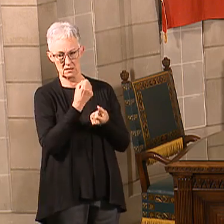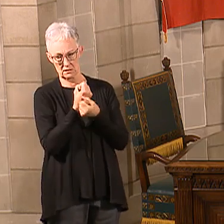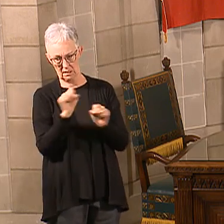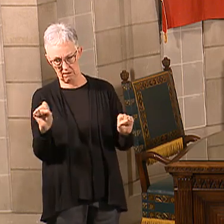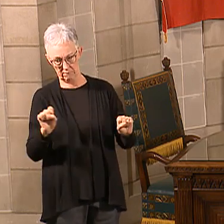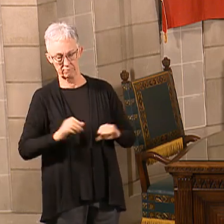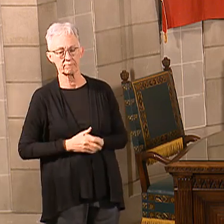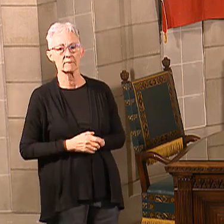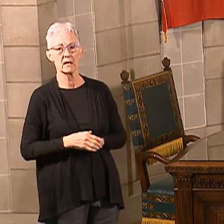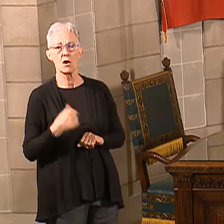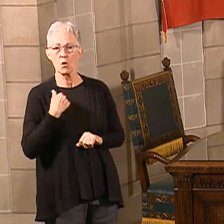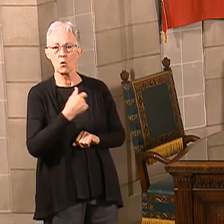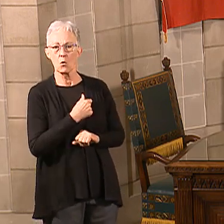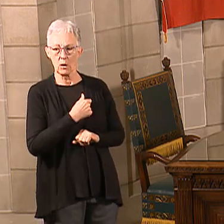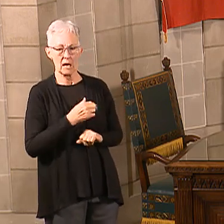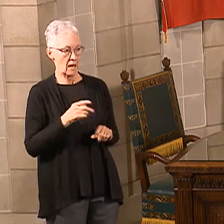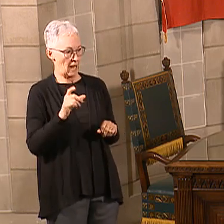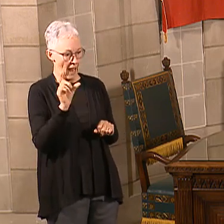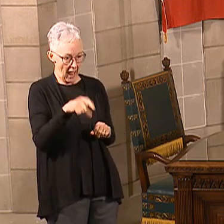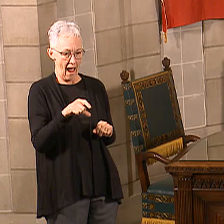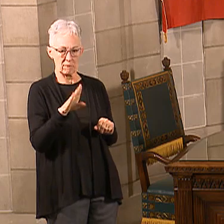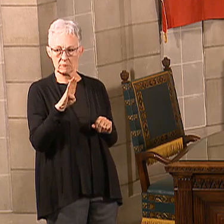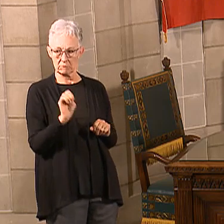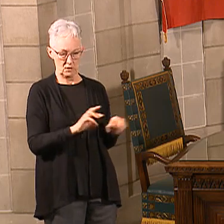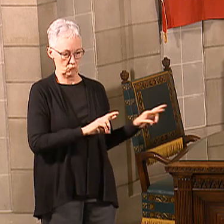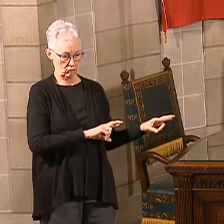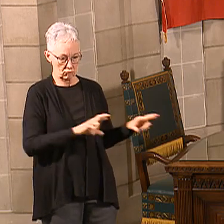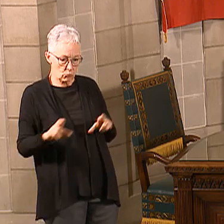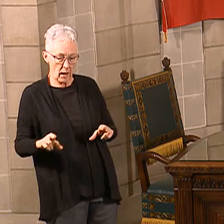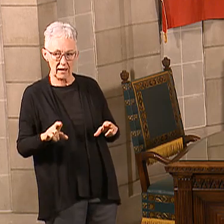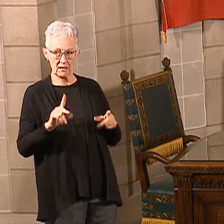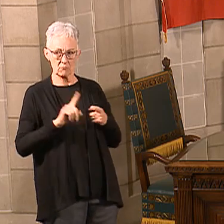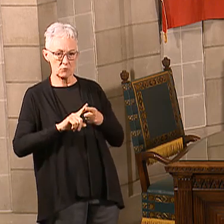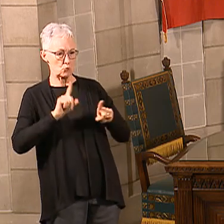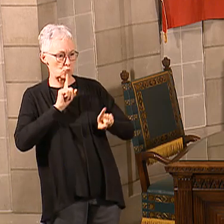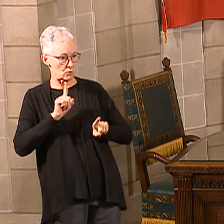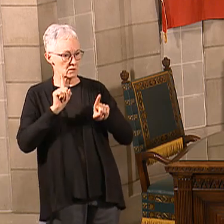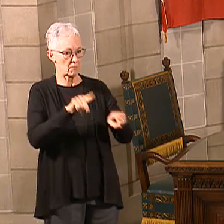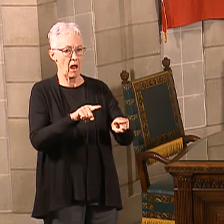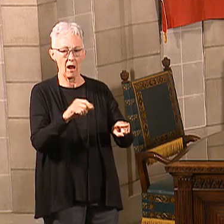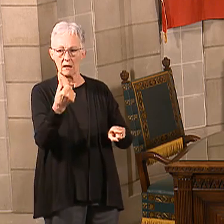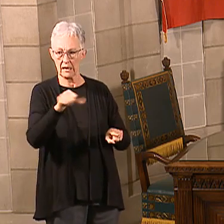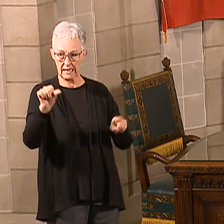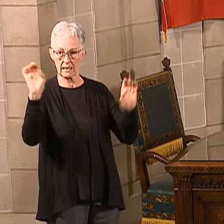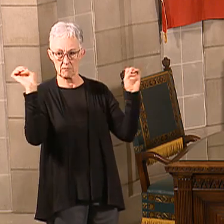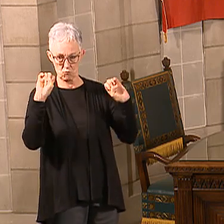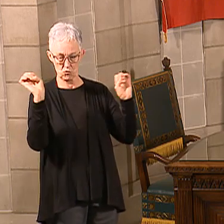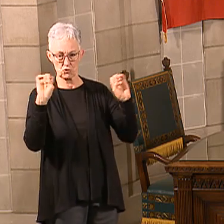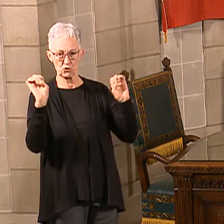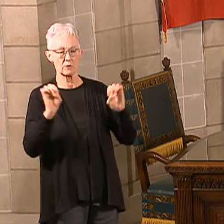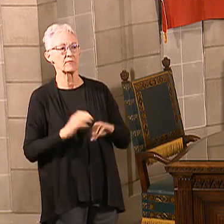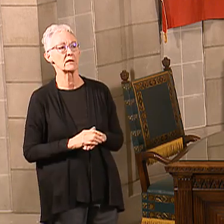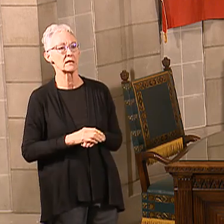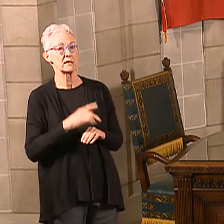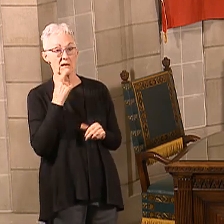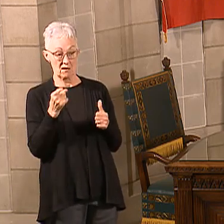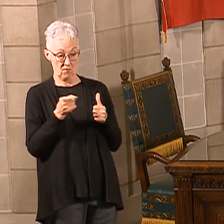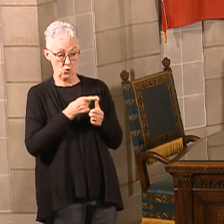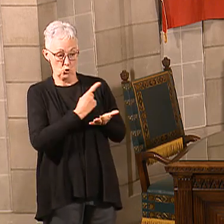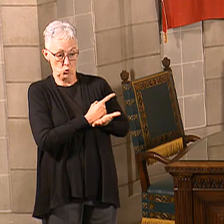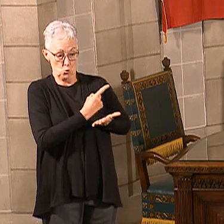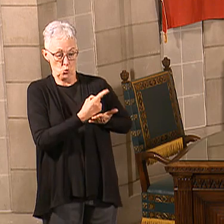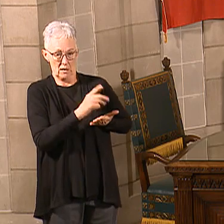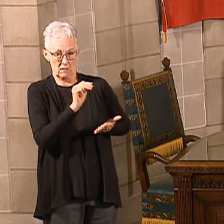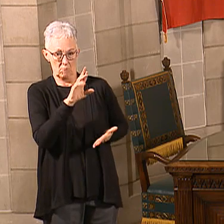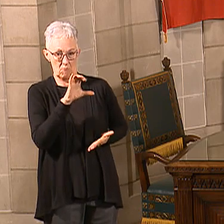respond to what we're dealing with. The governor directed during the first week of March that all of our agencies ramp up our business